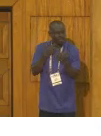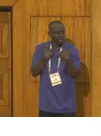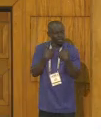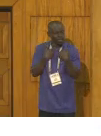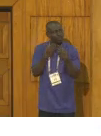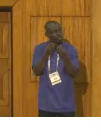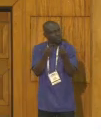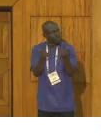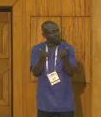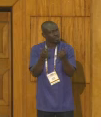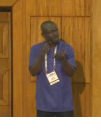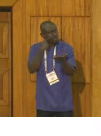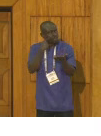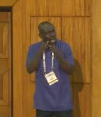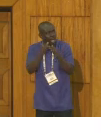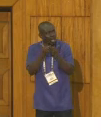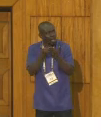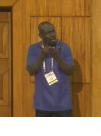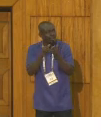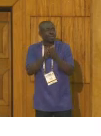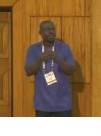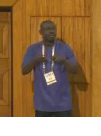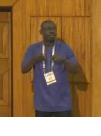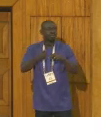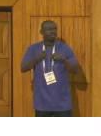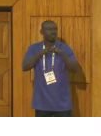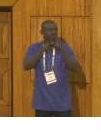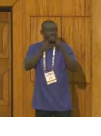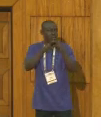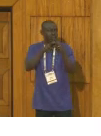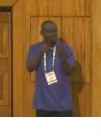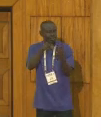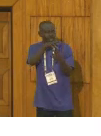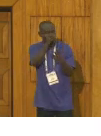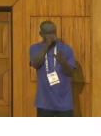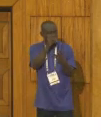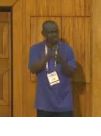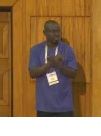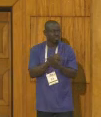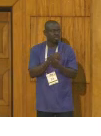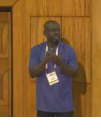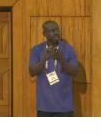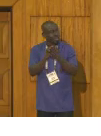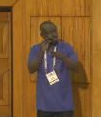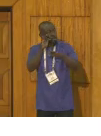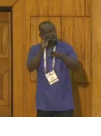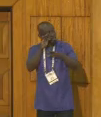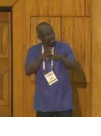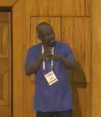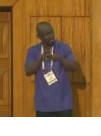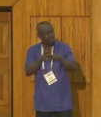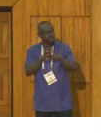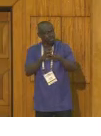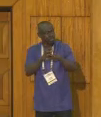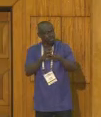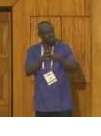looking at how that increase in the PrEP options is going to affect our adherence